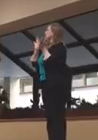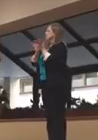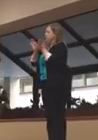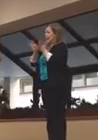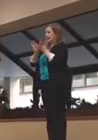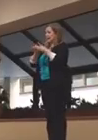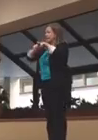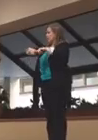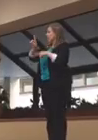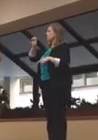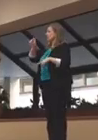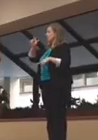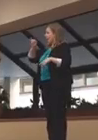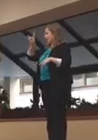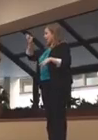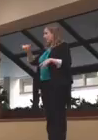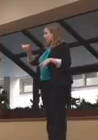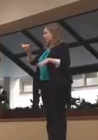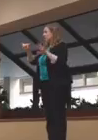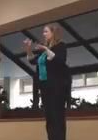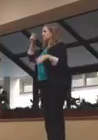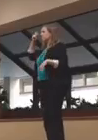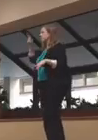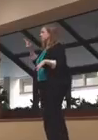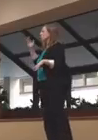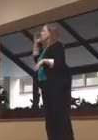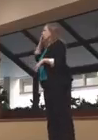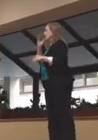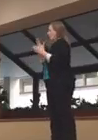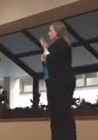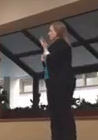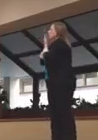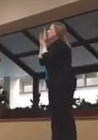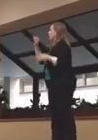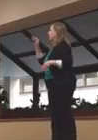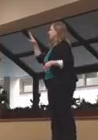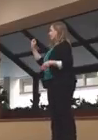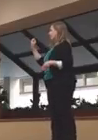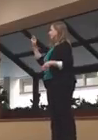that. And that the grading, that it's reliable, and that they've done that.